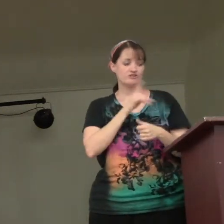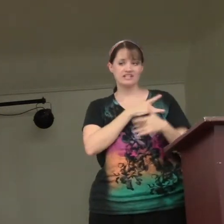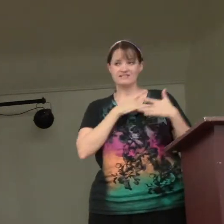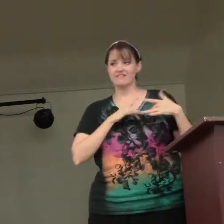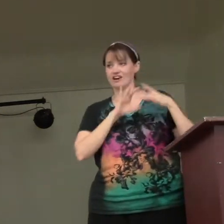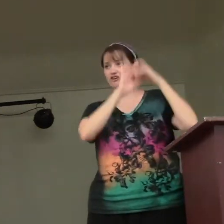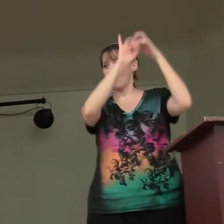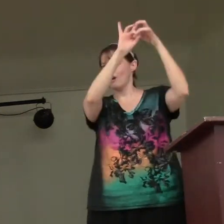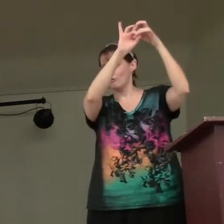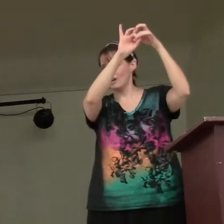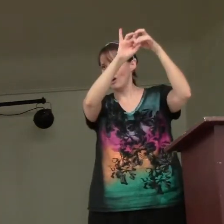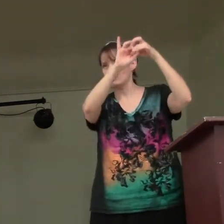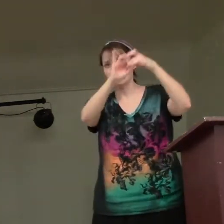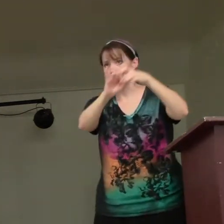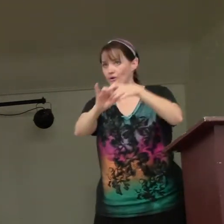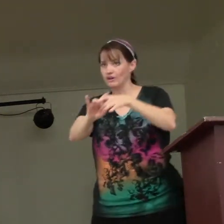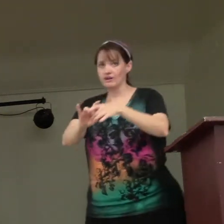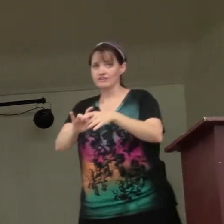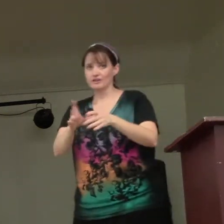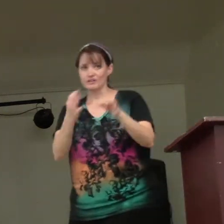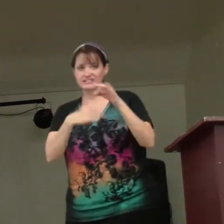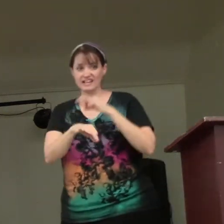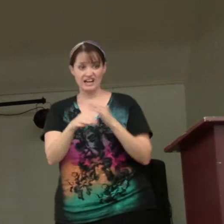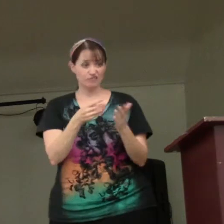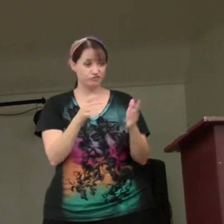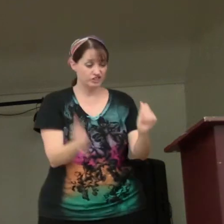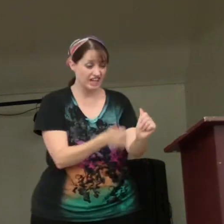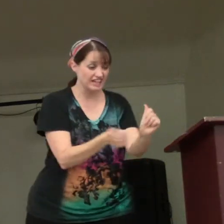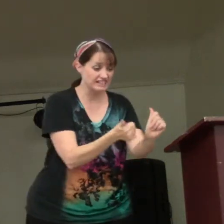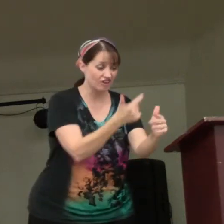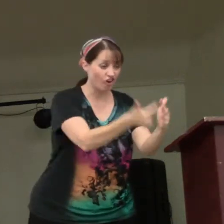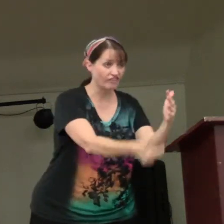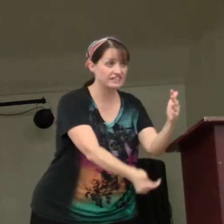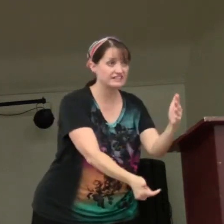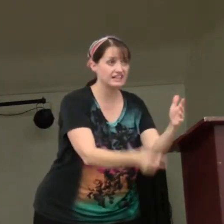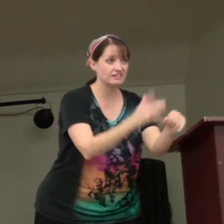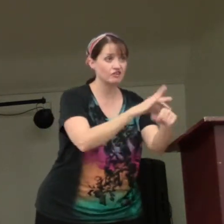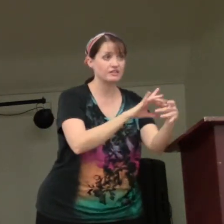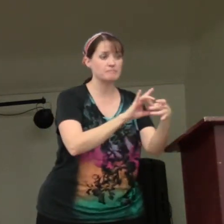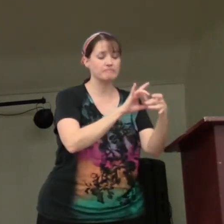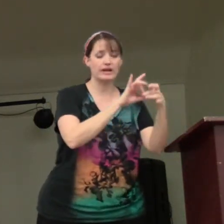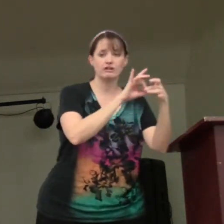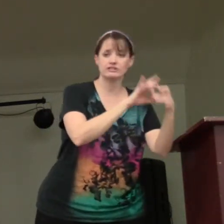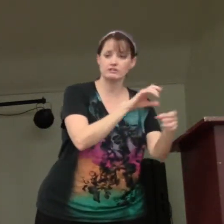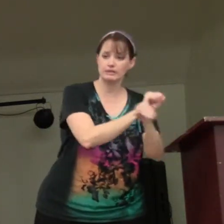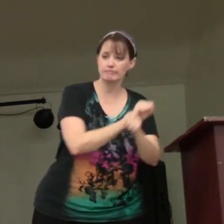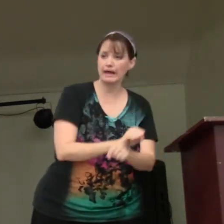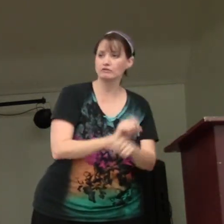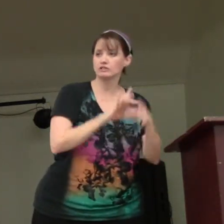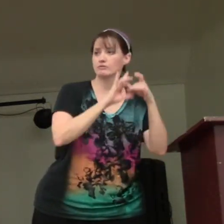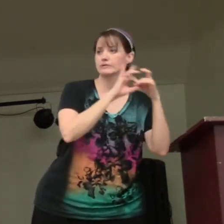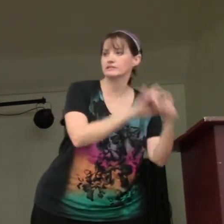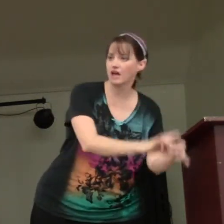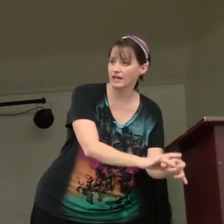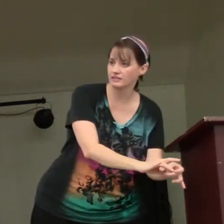is, their heart will be also. So instead of chasing all these things on earth and find ourselves being bound to them or being tied to